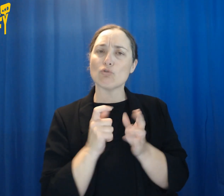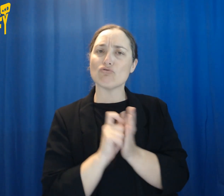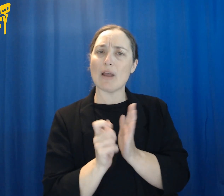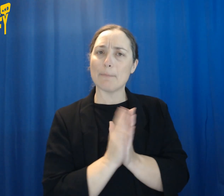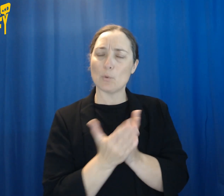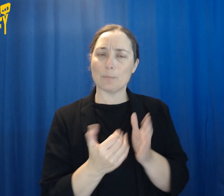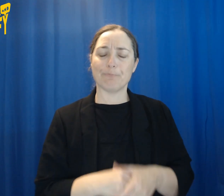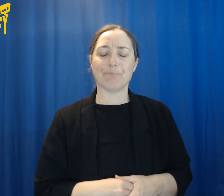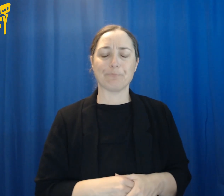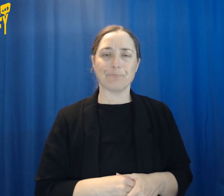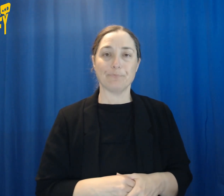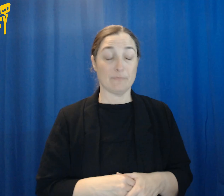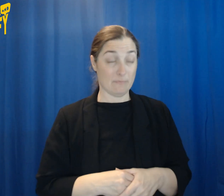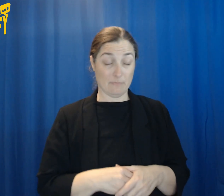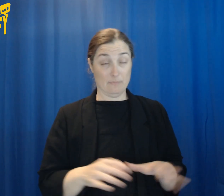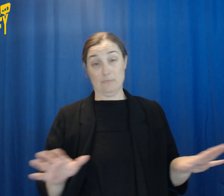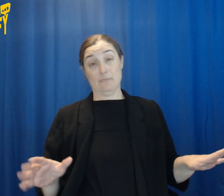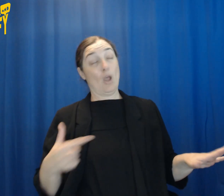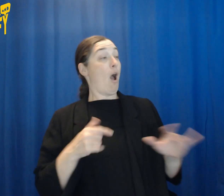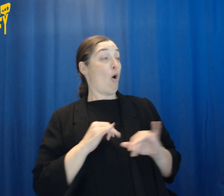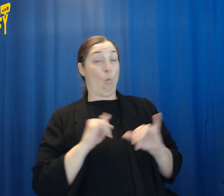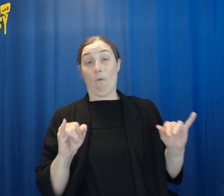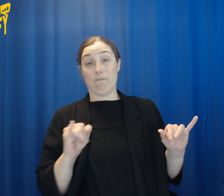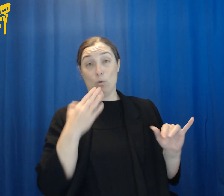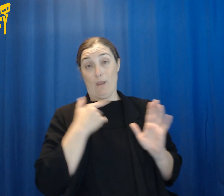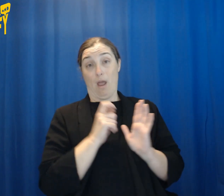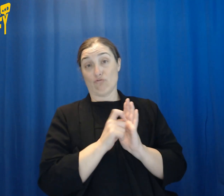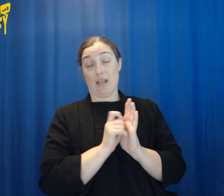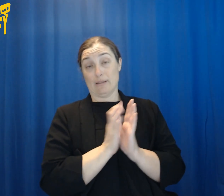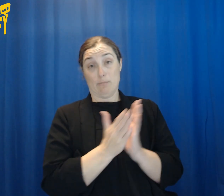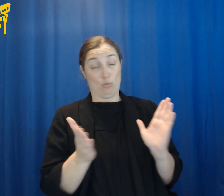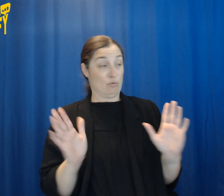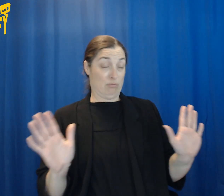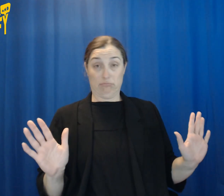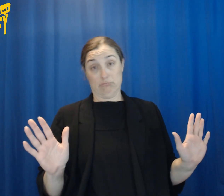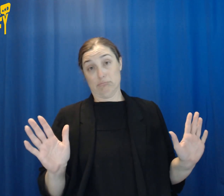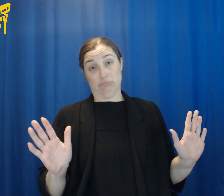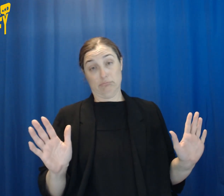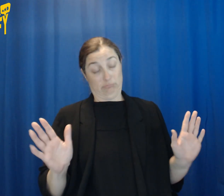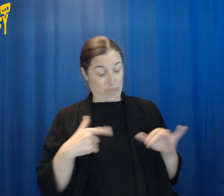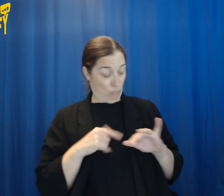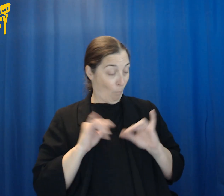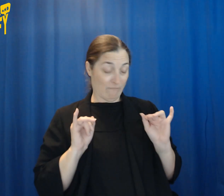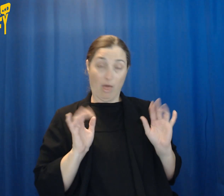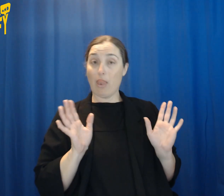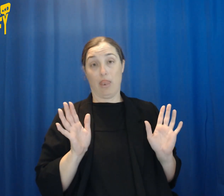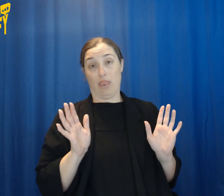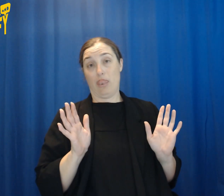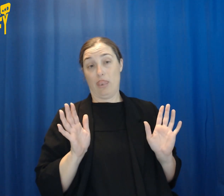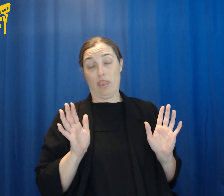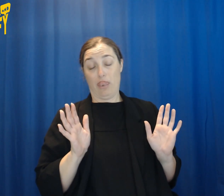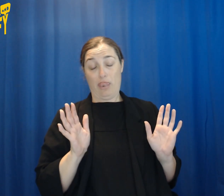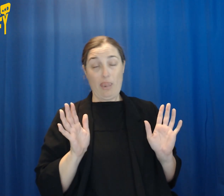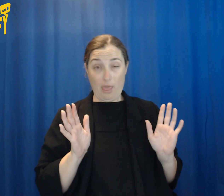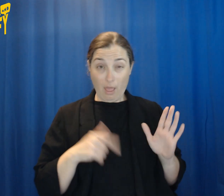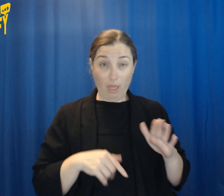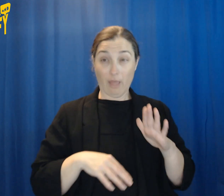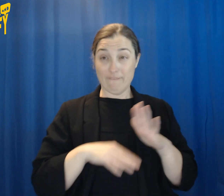was a fucking nightmare while I was working on the book, quite honestly. Yeah, like I was just a tightly